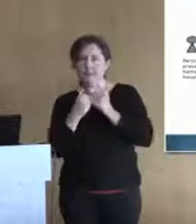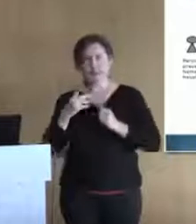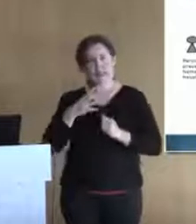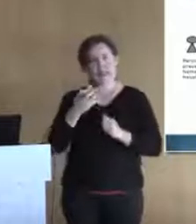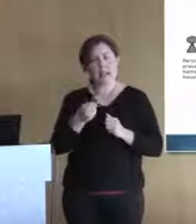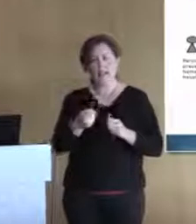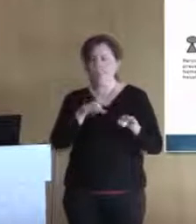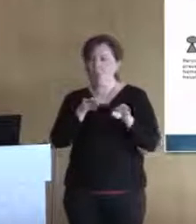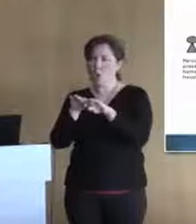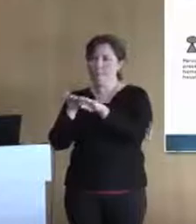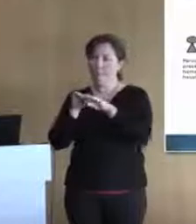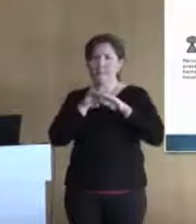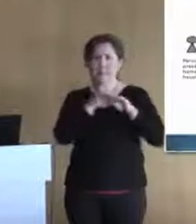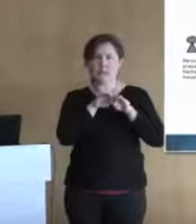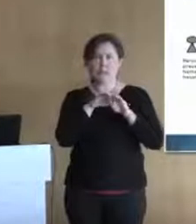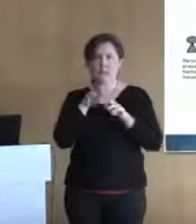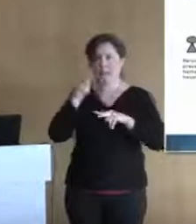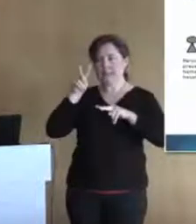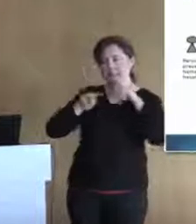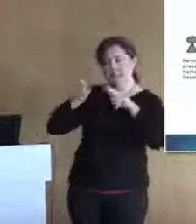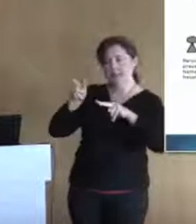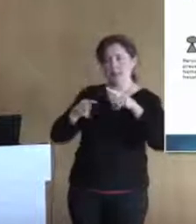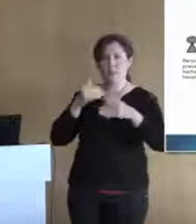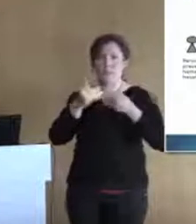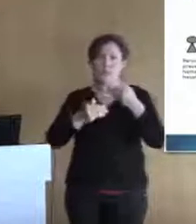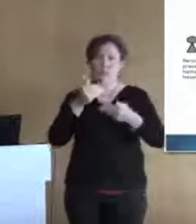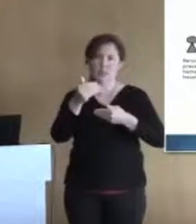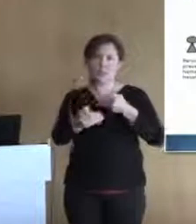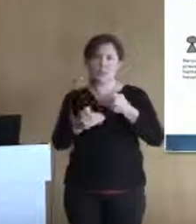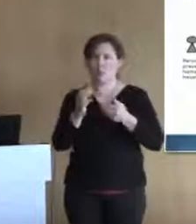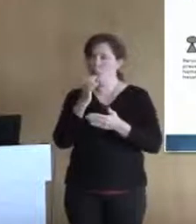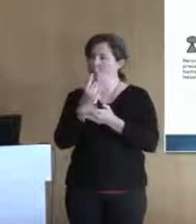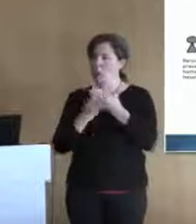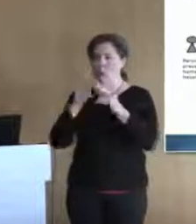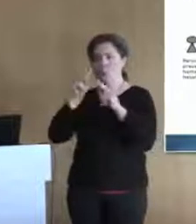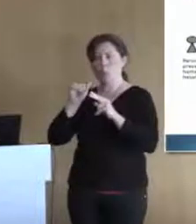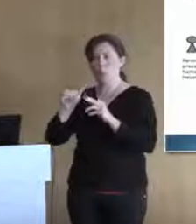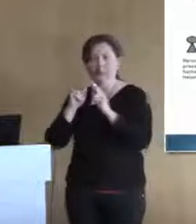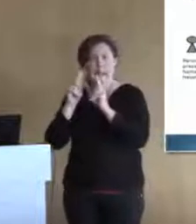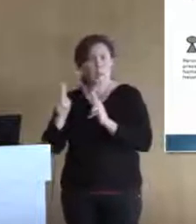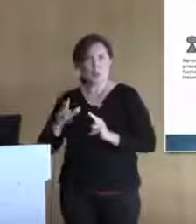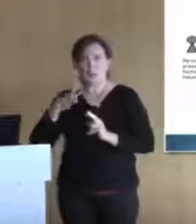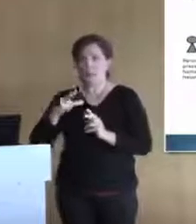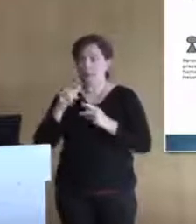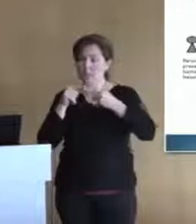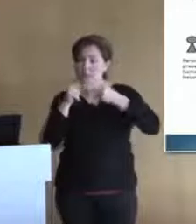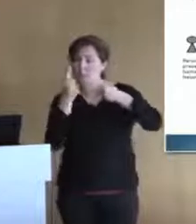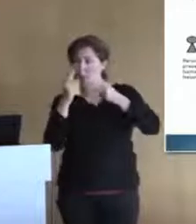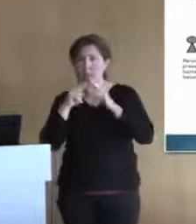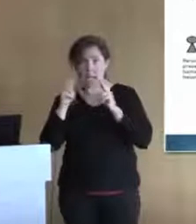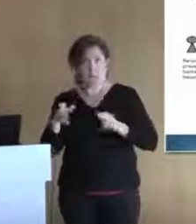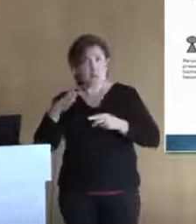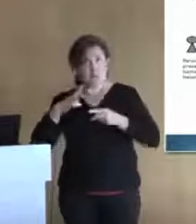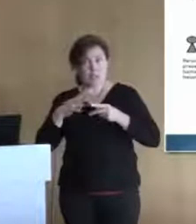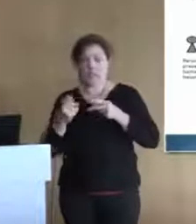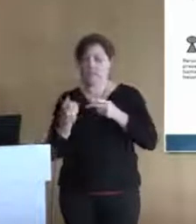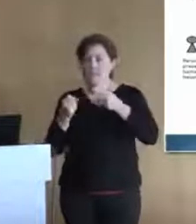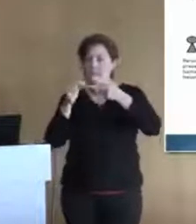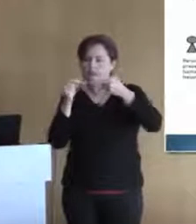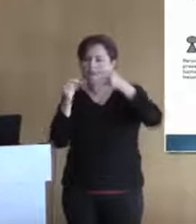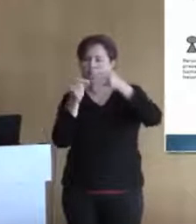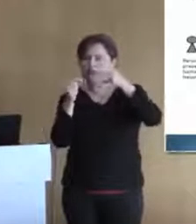risk in the private rental market. And this is a schematic looking at the fact that when someone is seeking assistance, they